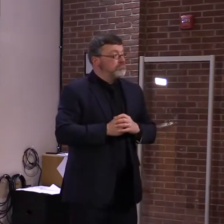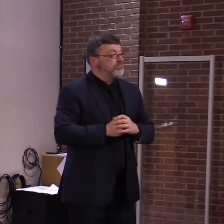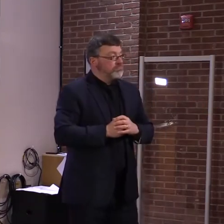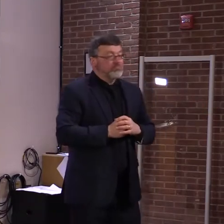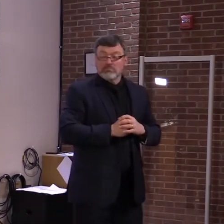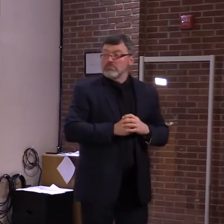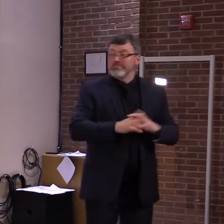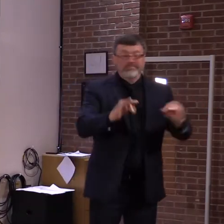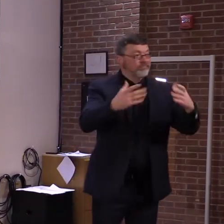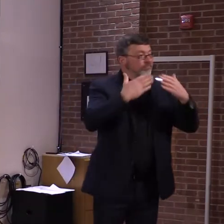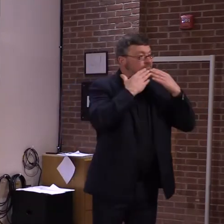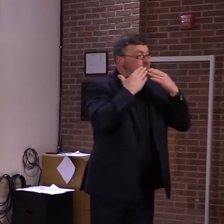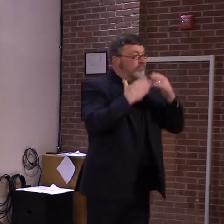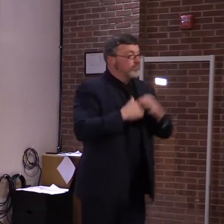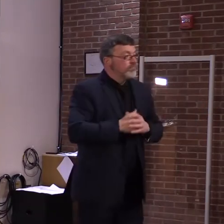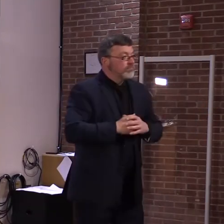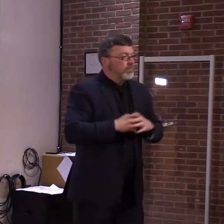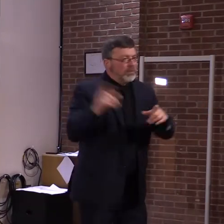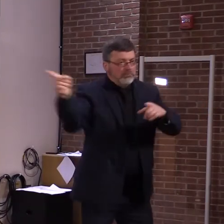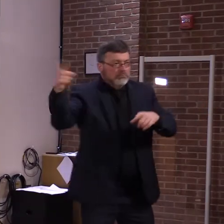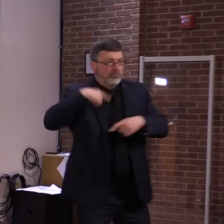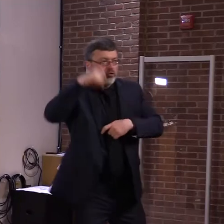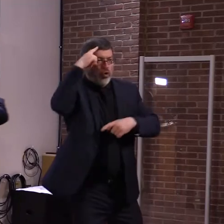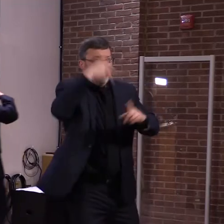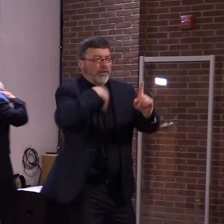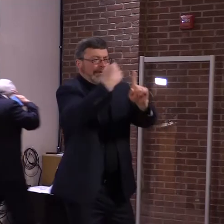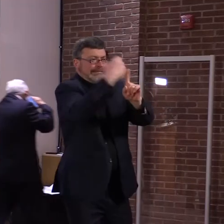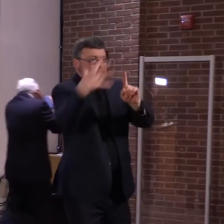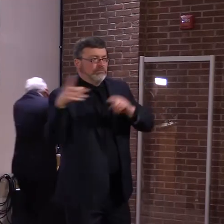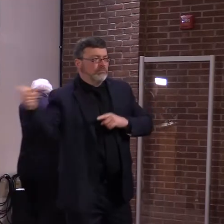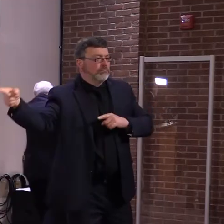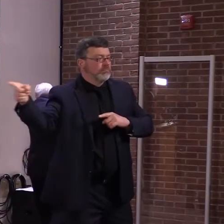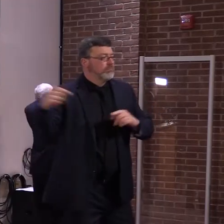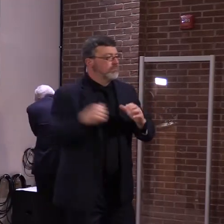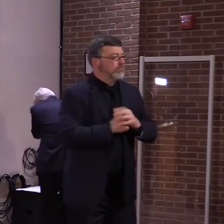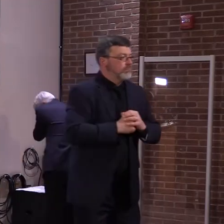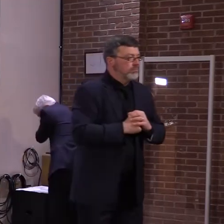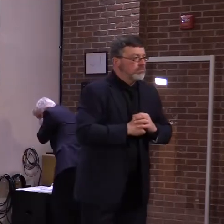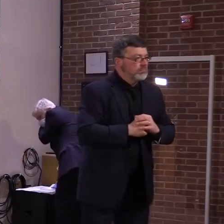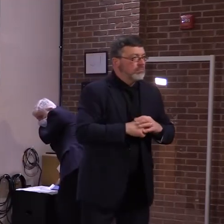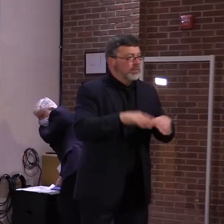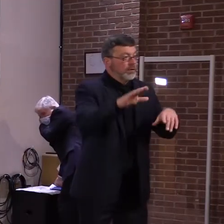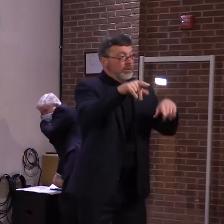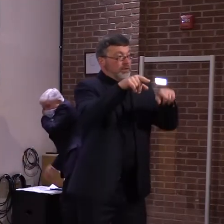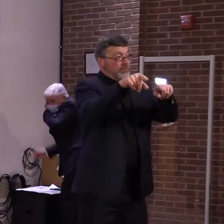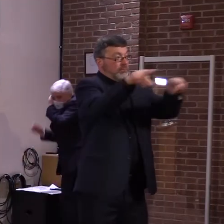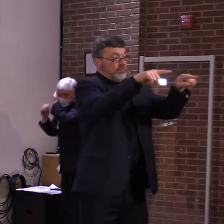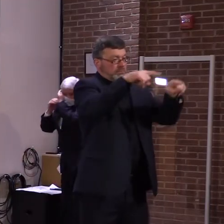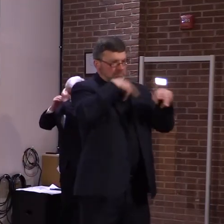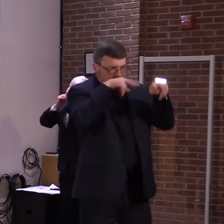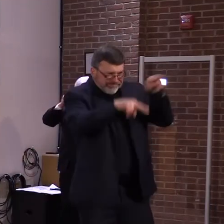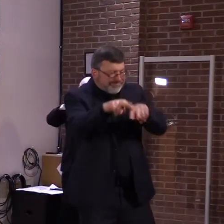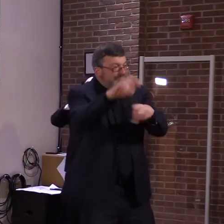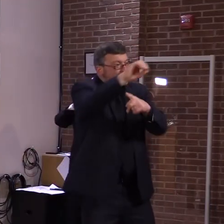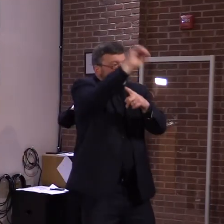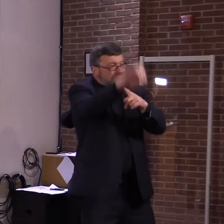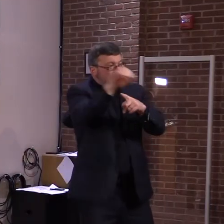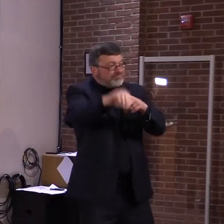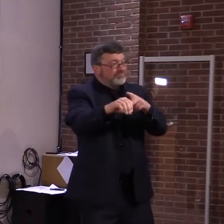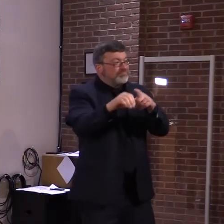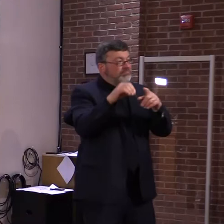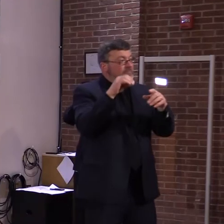Yeah, just to add to that, Wilson, I if you use the percentages based on the number of people who can